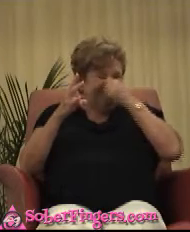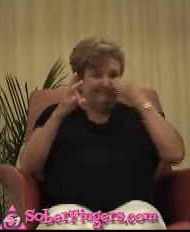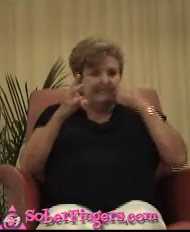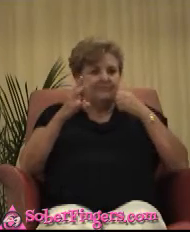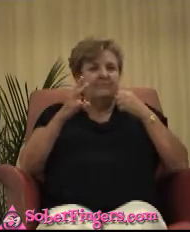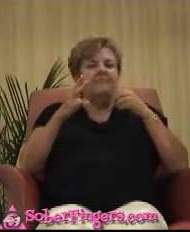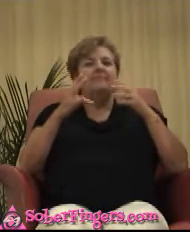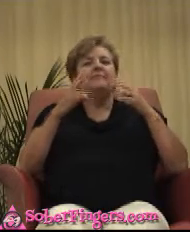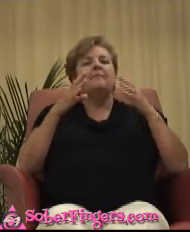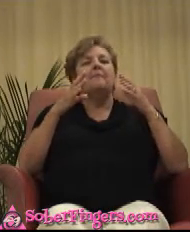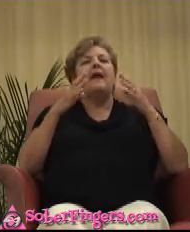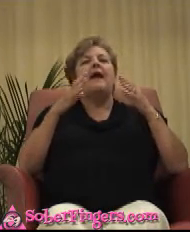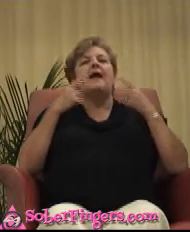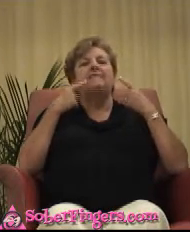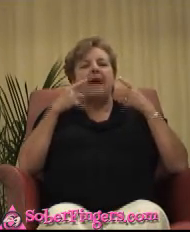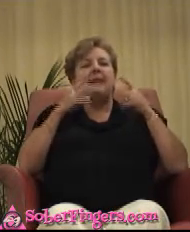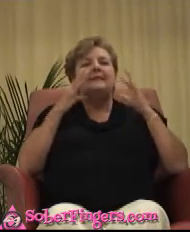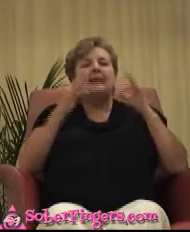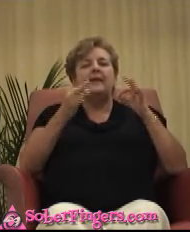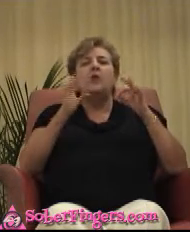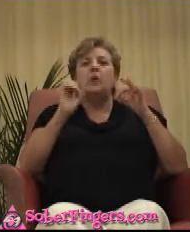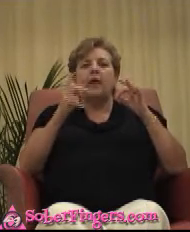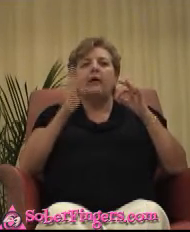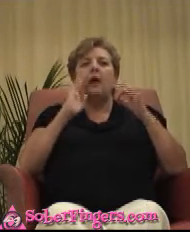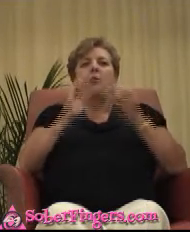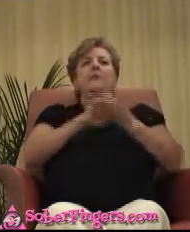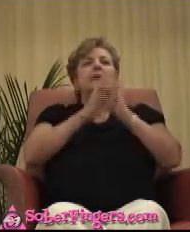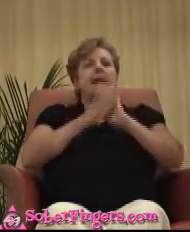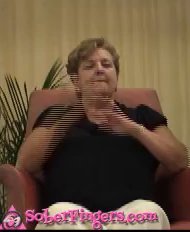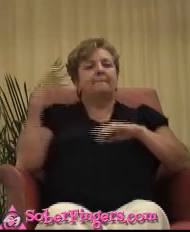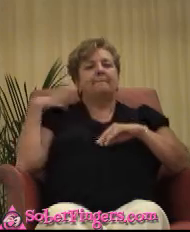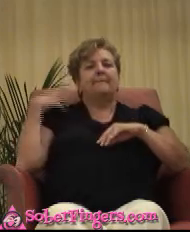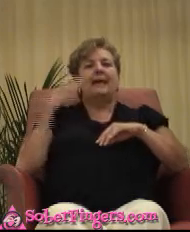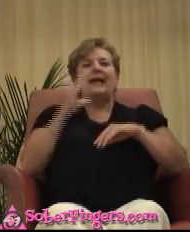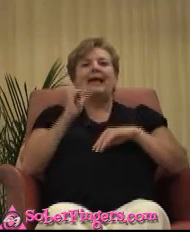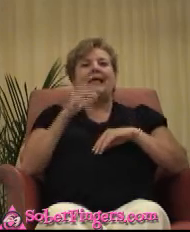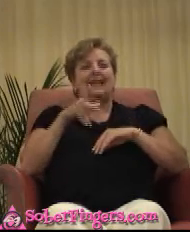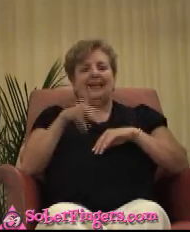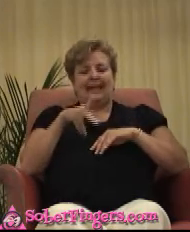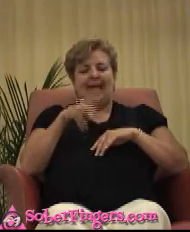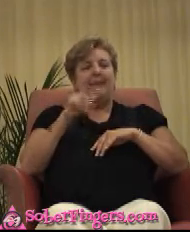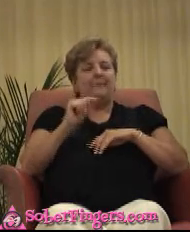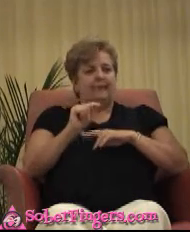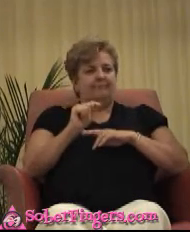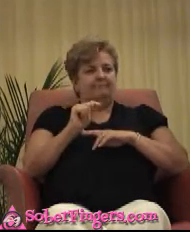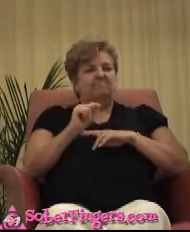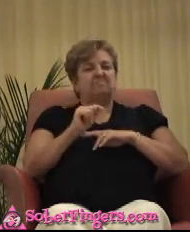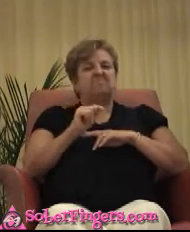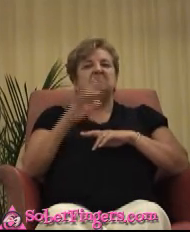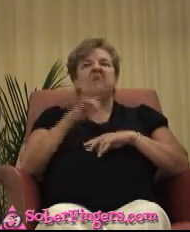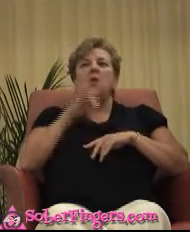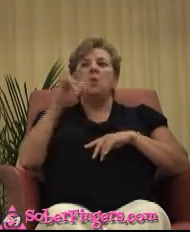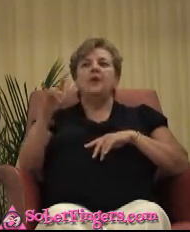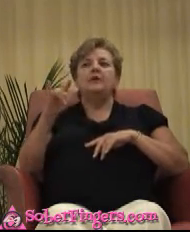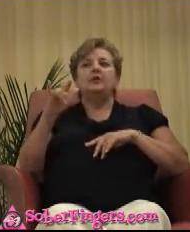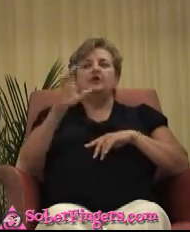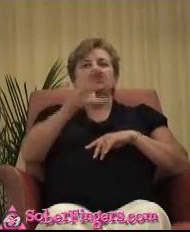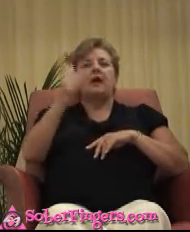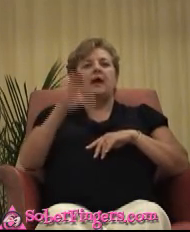going to graduate from high school and go to college, I thought. So I went to Chicago and took a special written test, and she chose that afternoon. Barbara